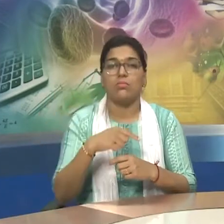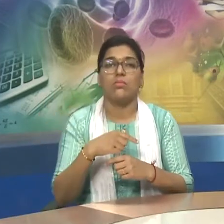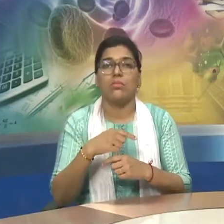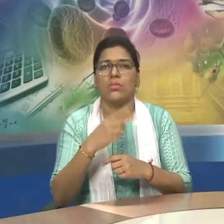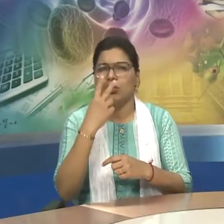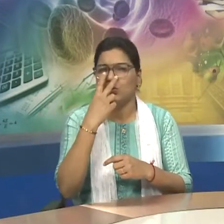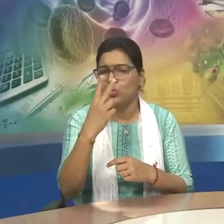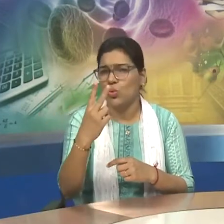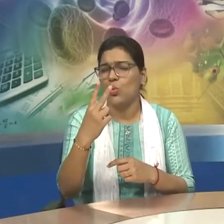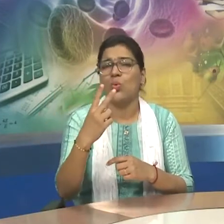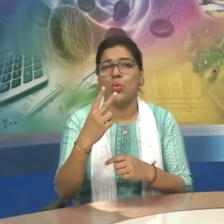However,